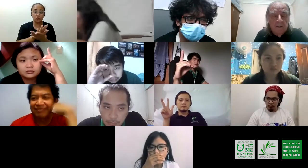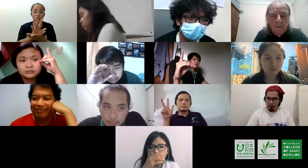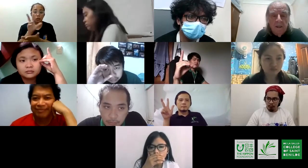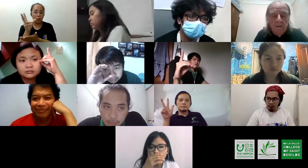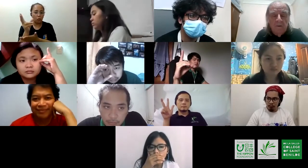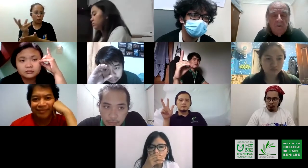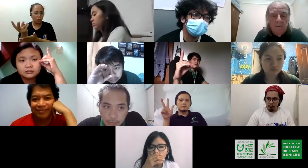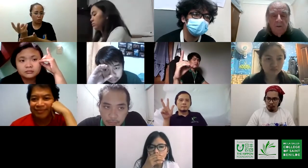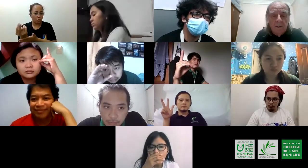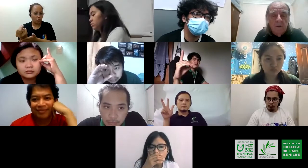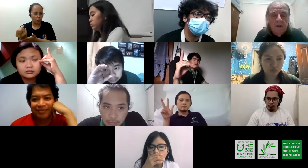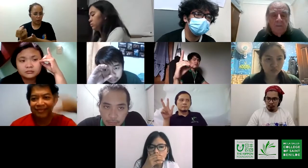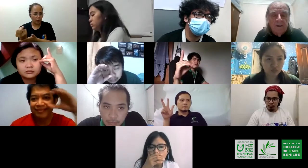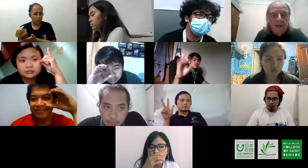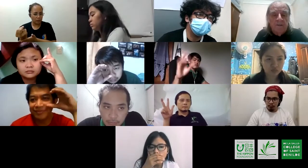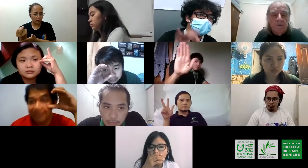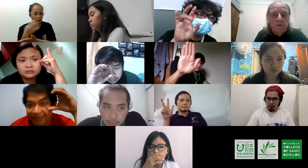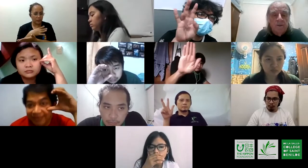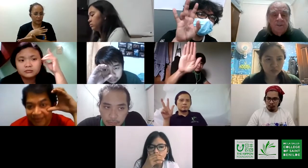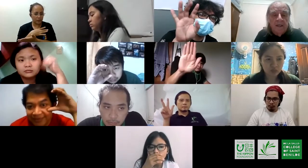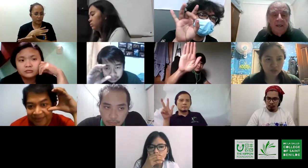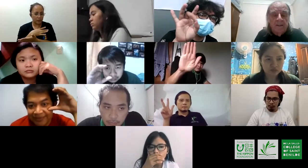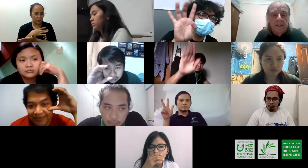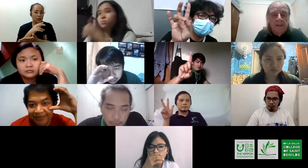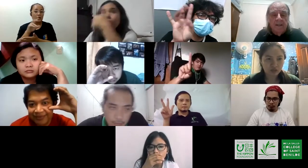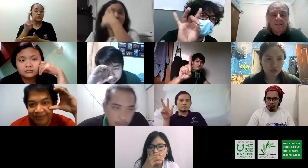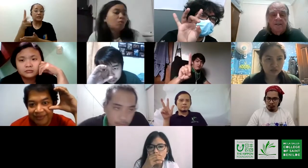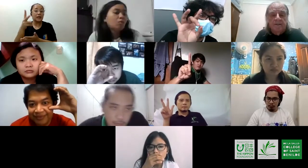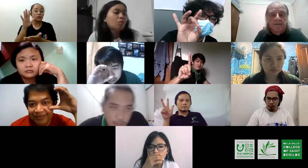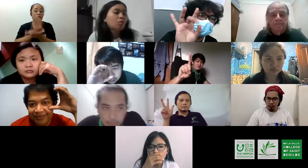okay, was earlier, but second school was in 1886.